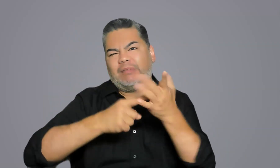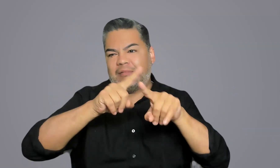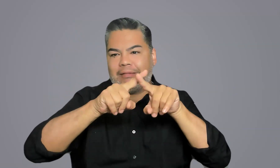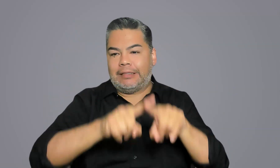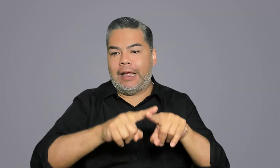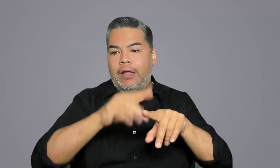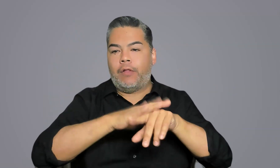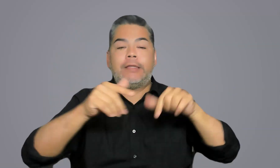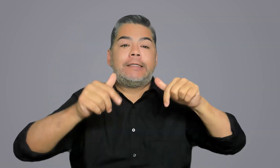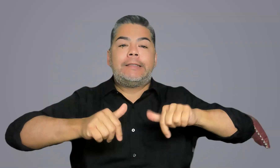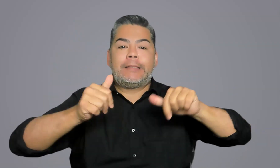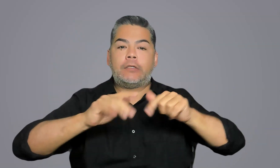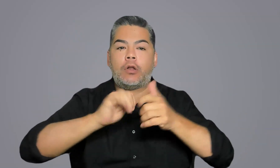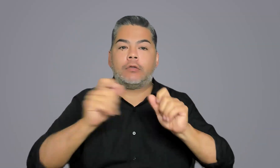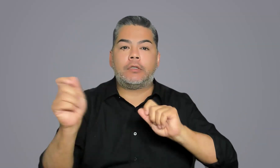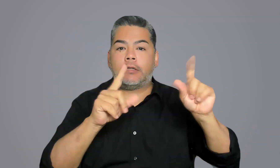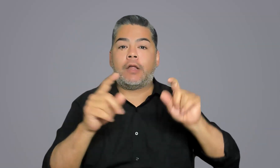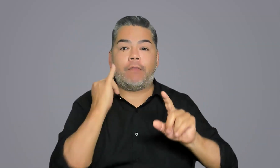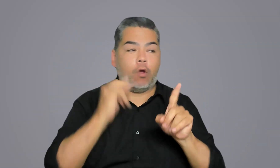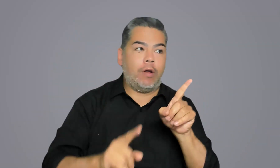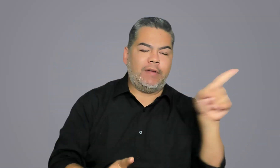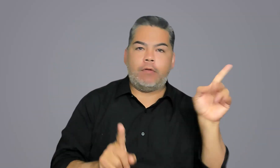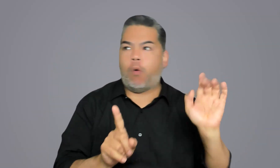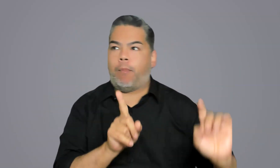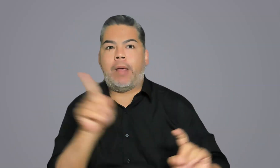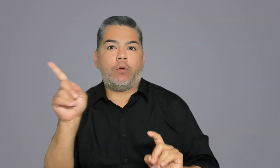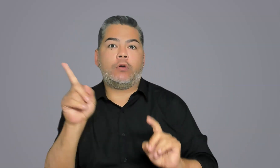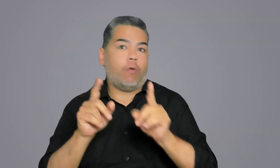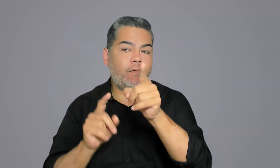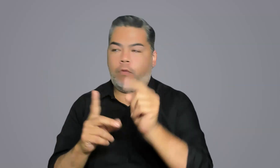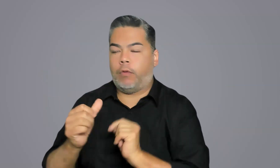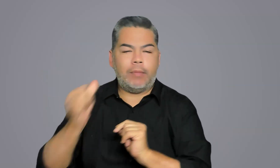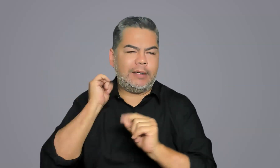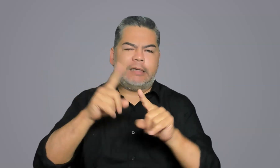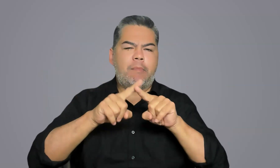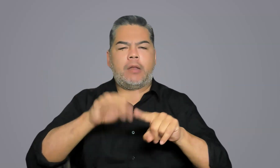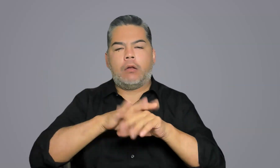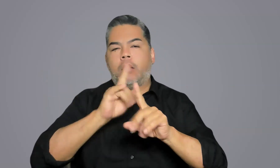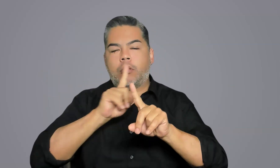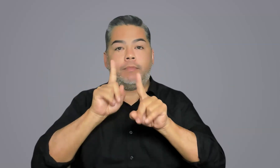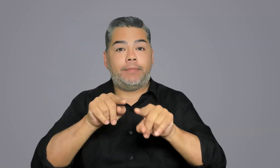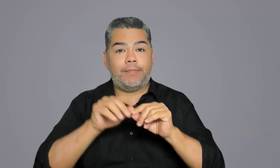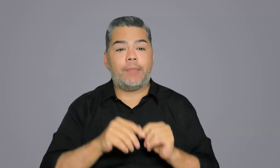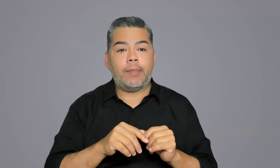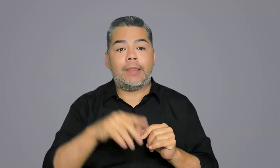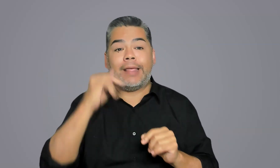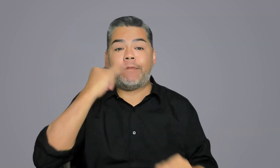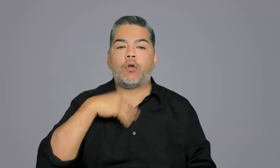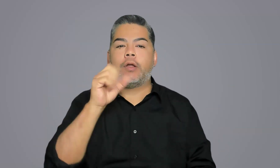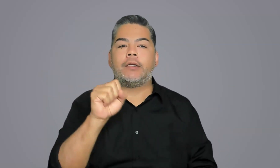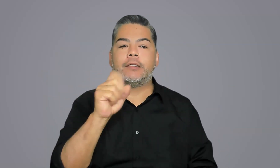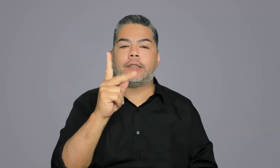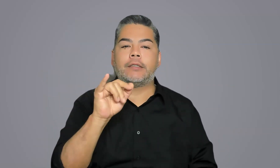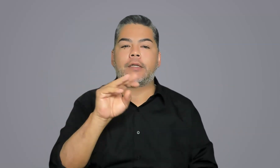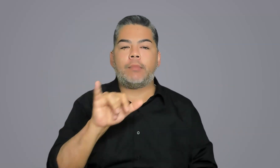know whether they've moved on or moved backwards a slide, depending on their command. If you're skimming or using a screen reader, they can quickly